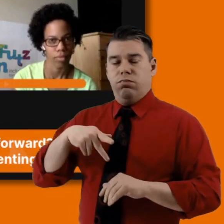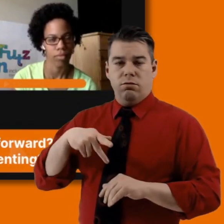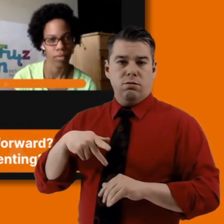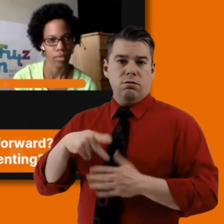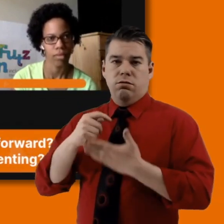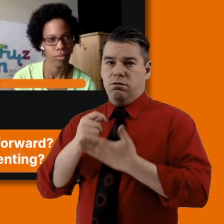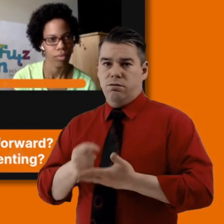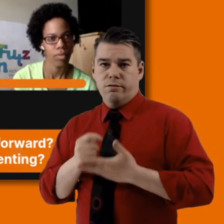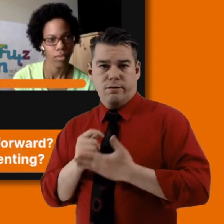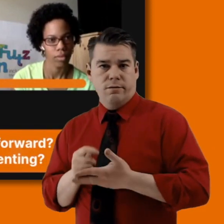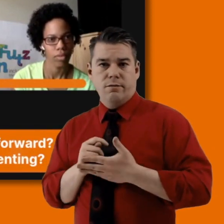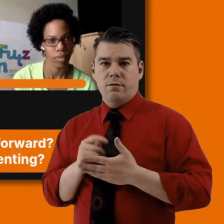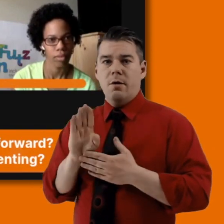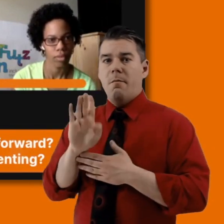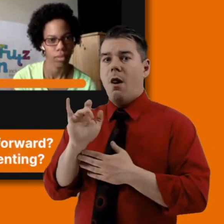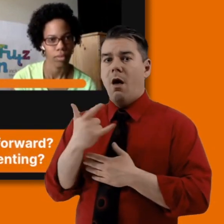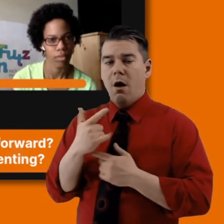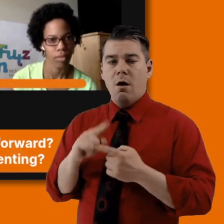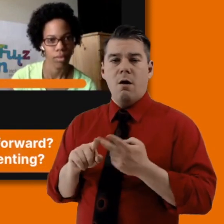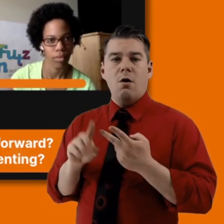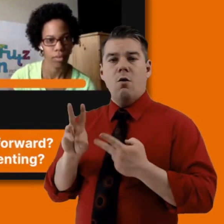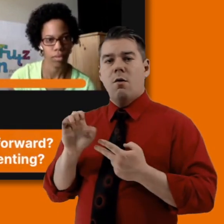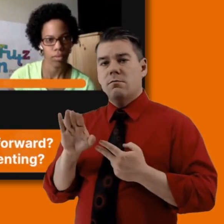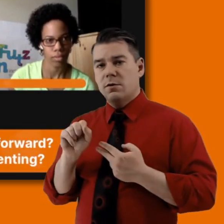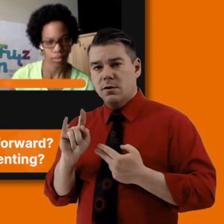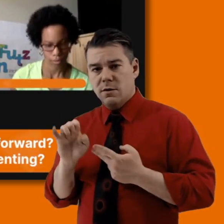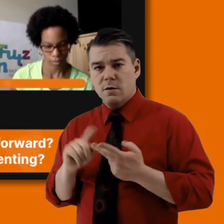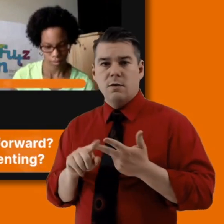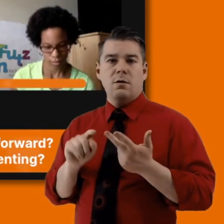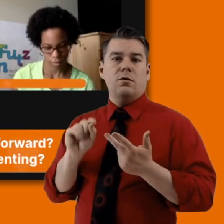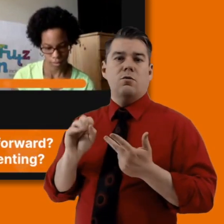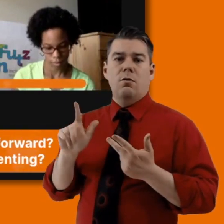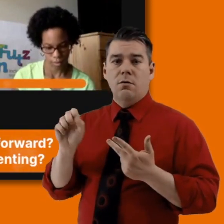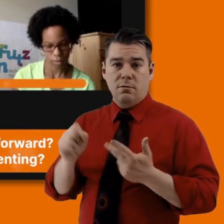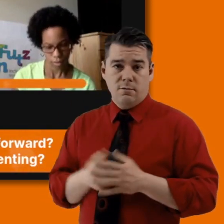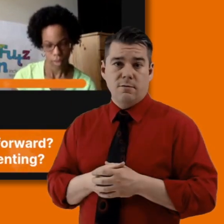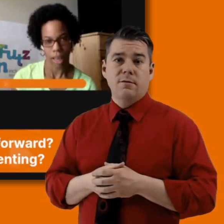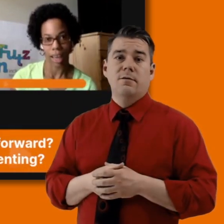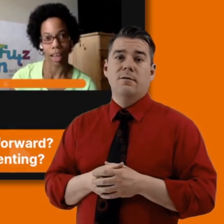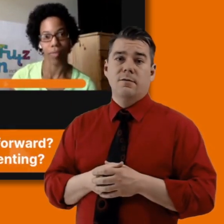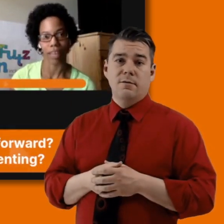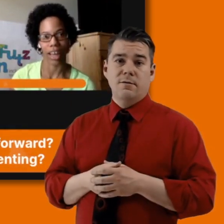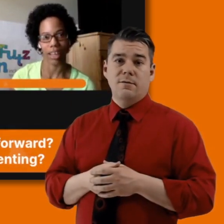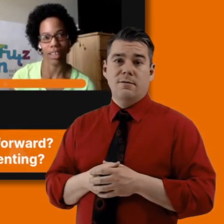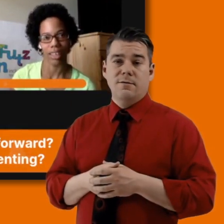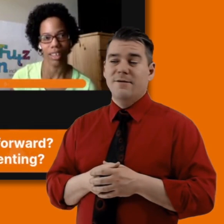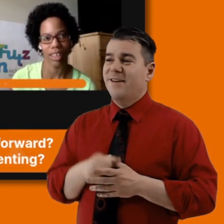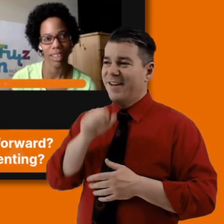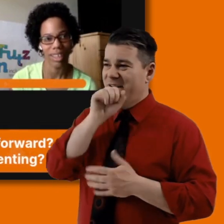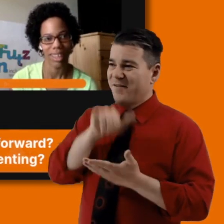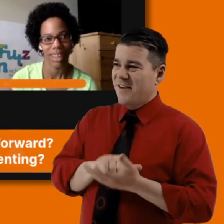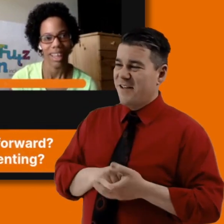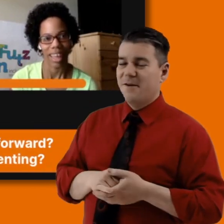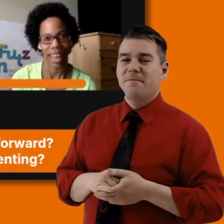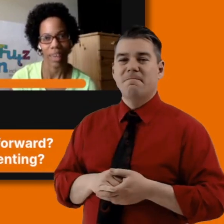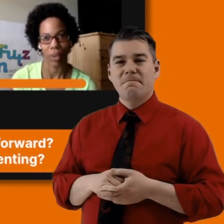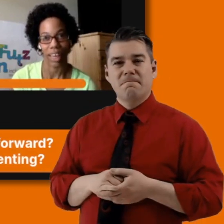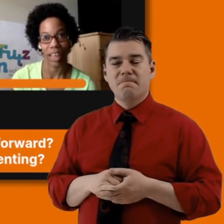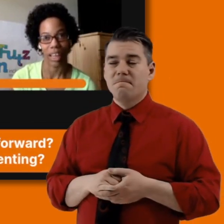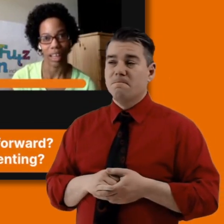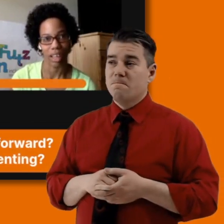therapy blogs, websites, and tools that they can. I love that.